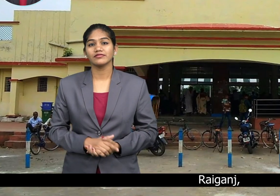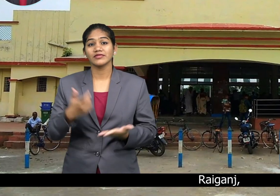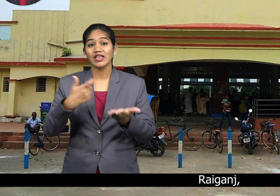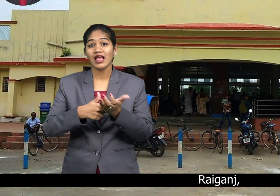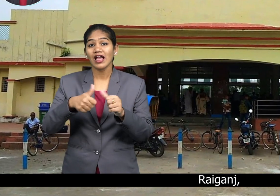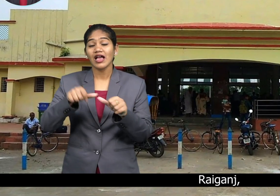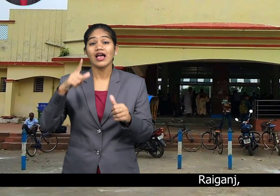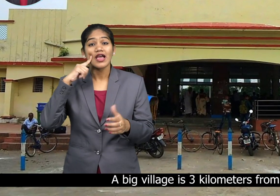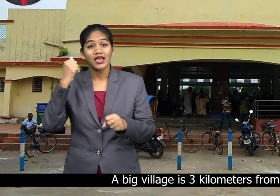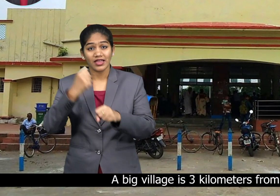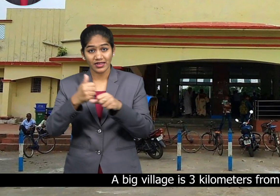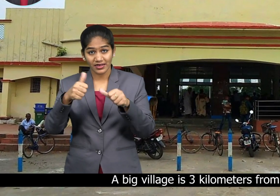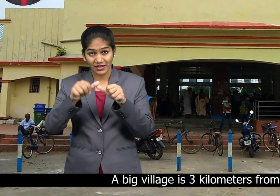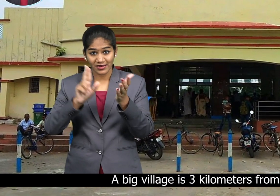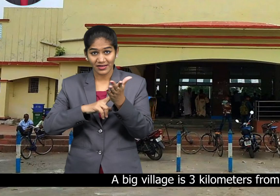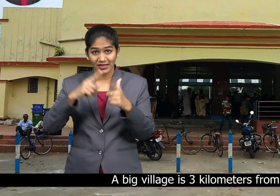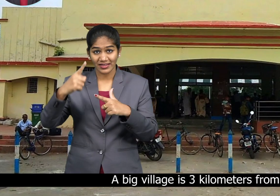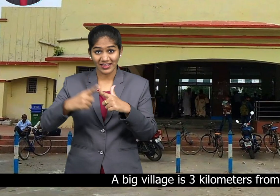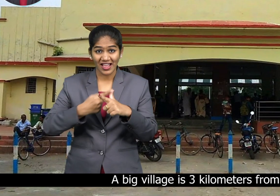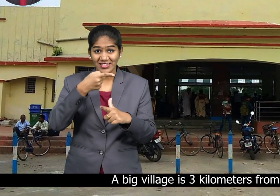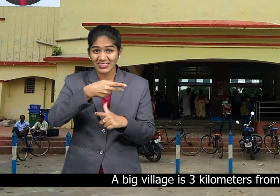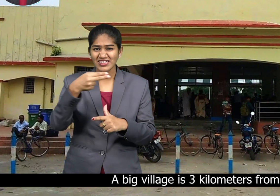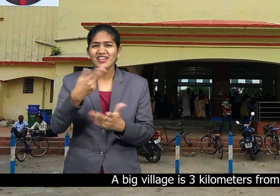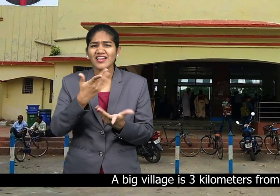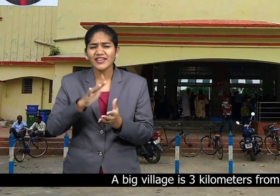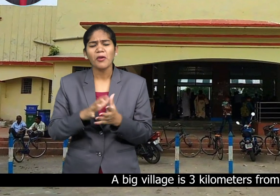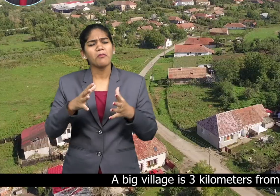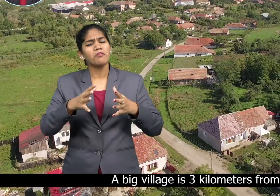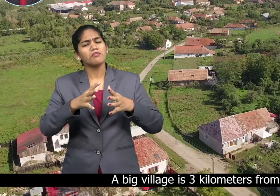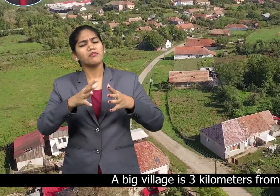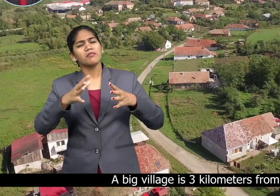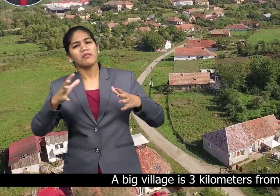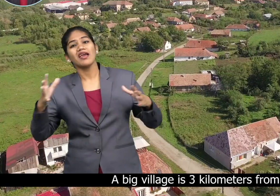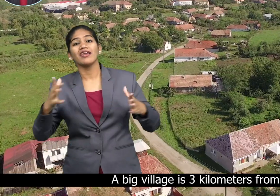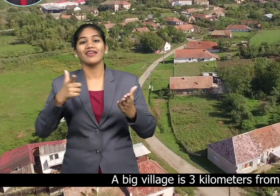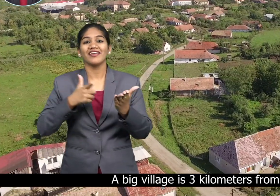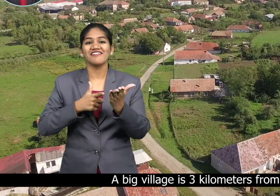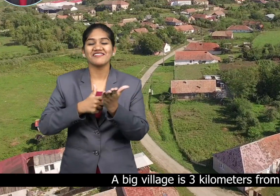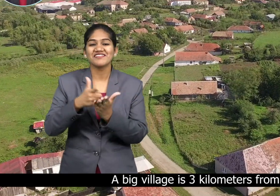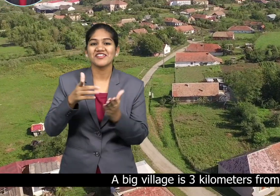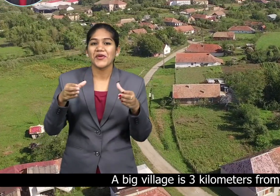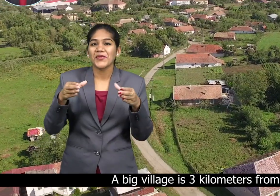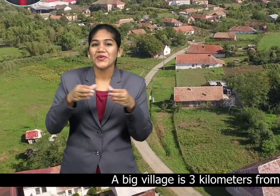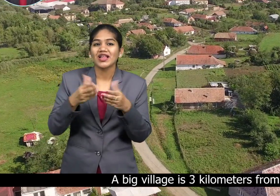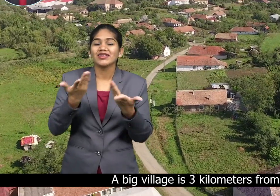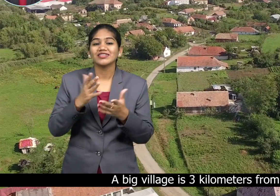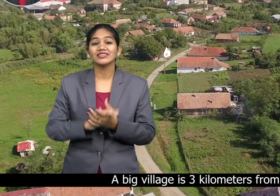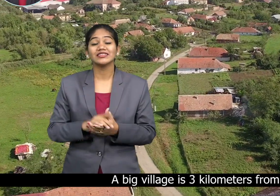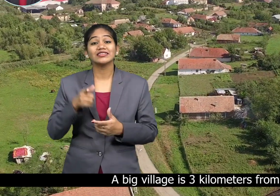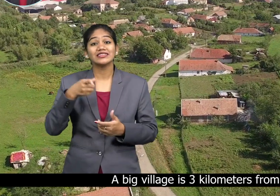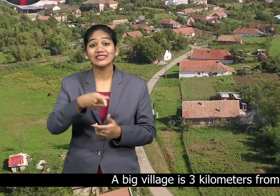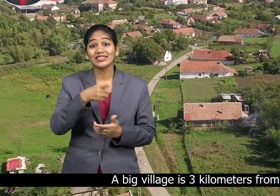Raiganj, a big village, is 3 kilometers from Rampur.